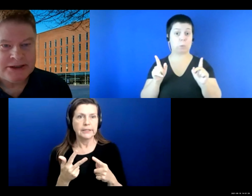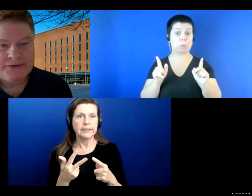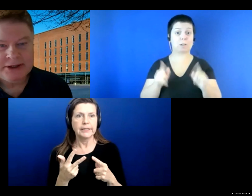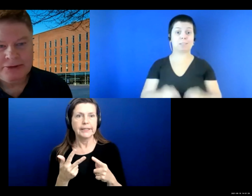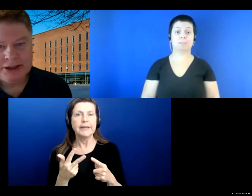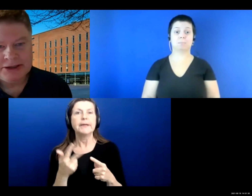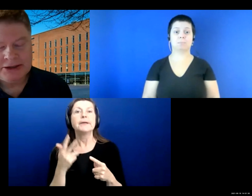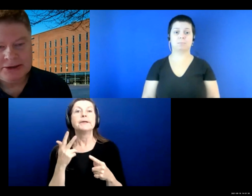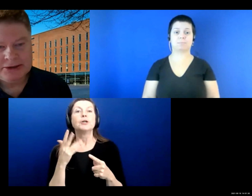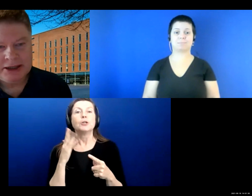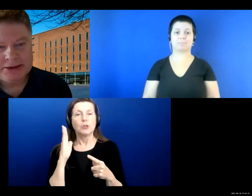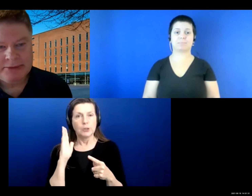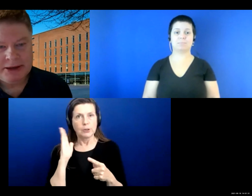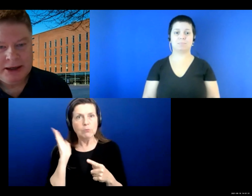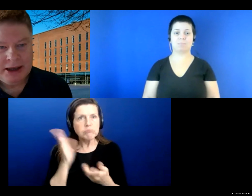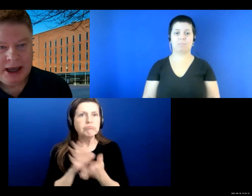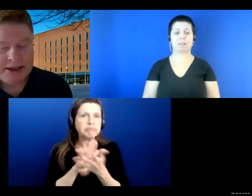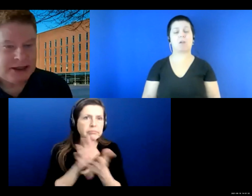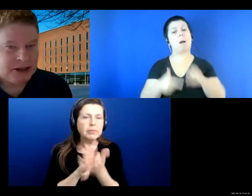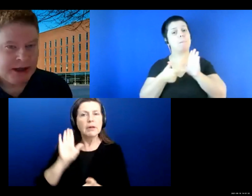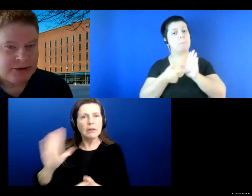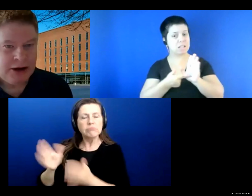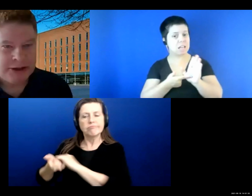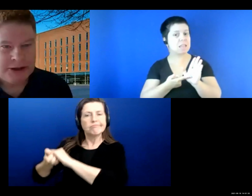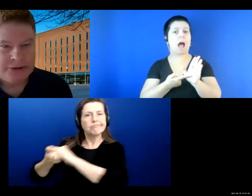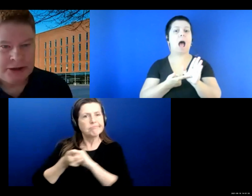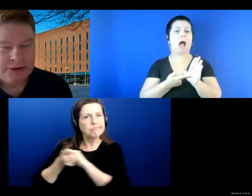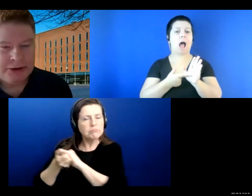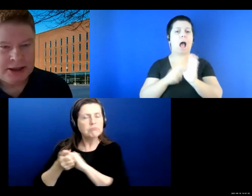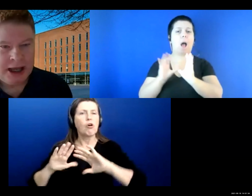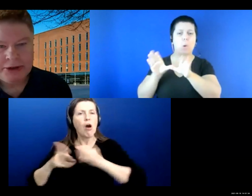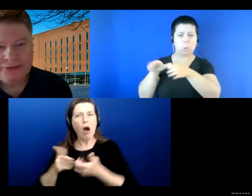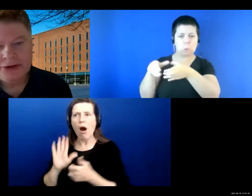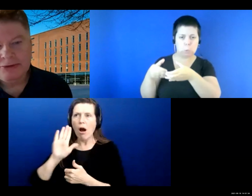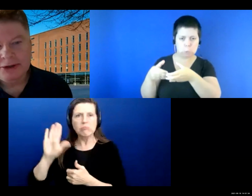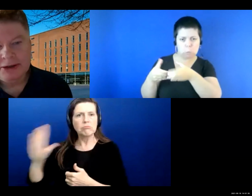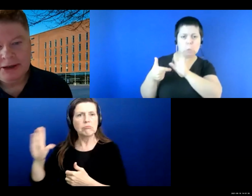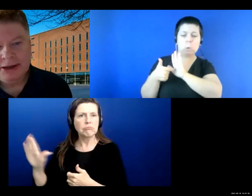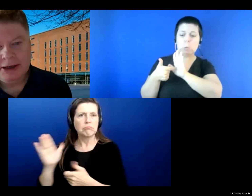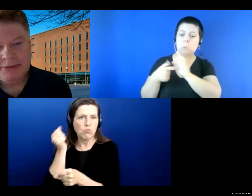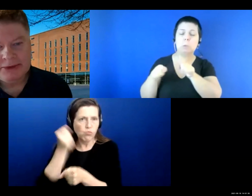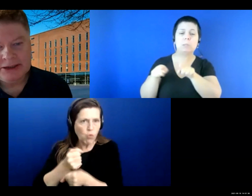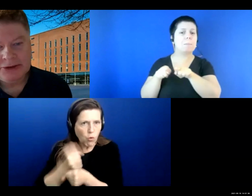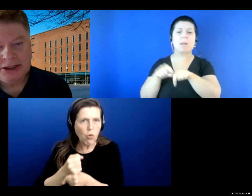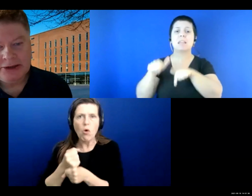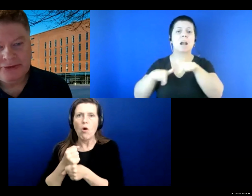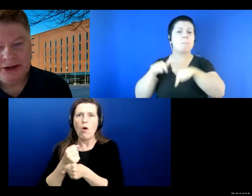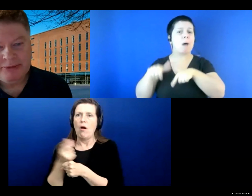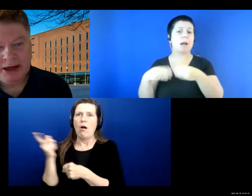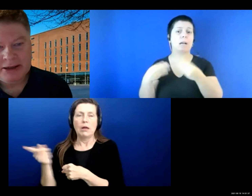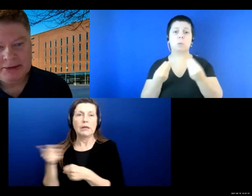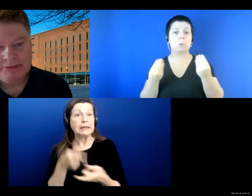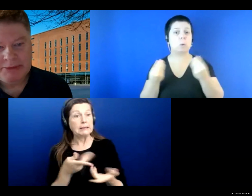They will present the organizations and some ideas about how they do their work and how they view the situation